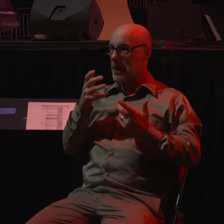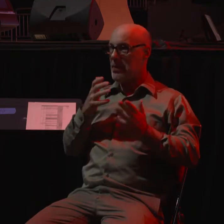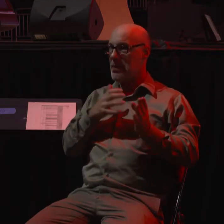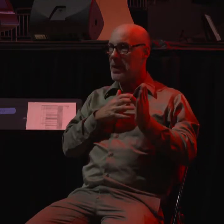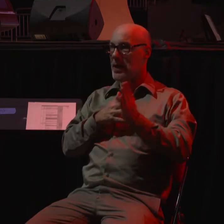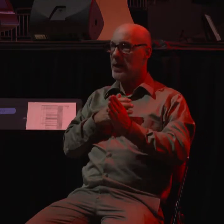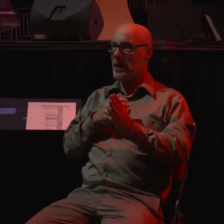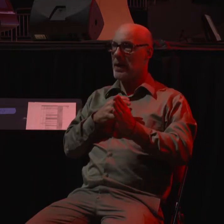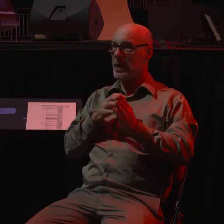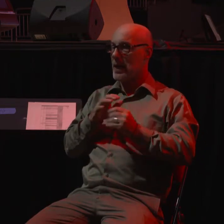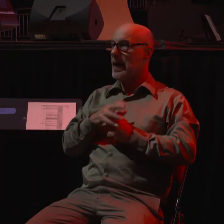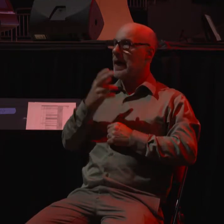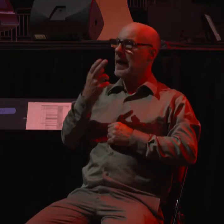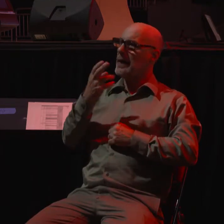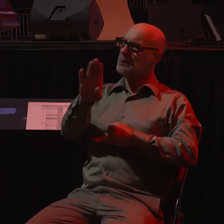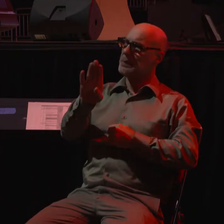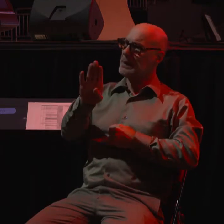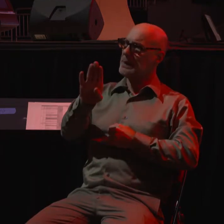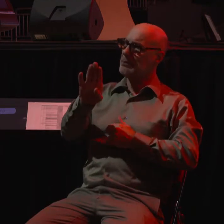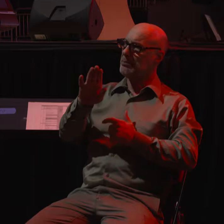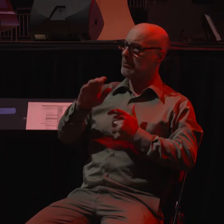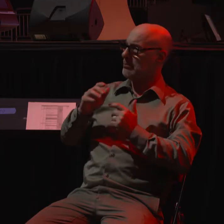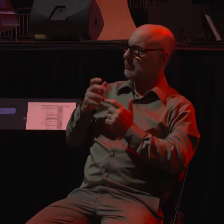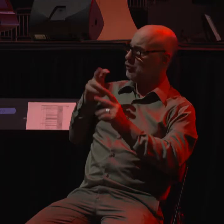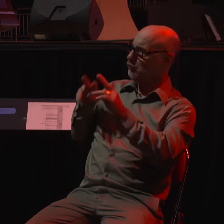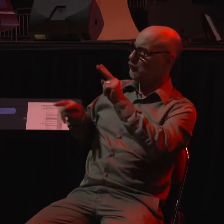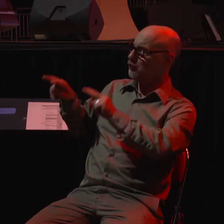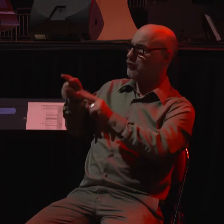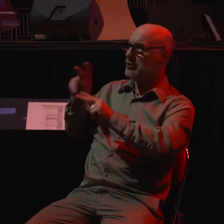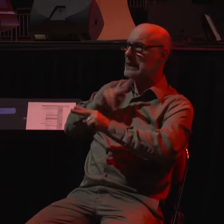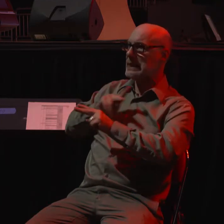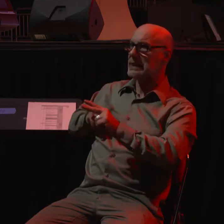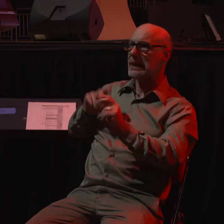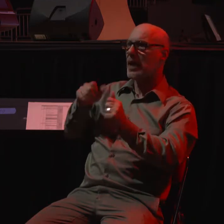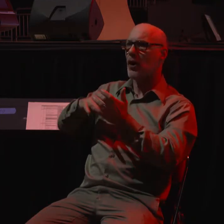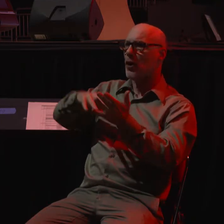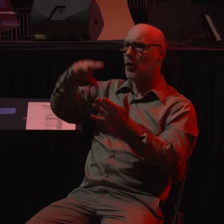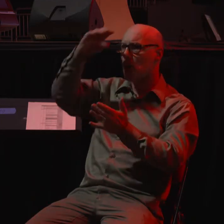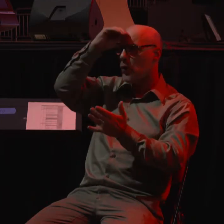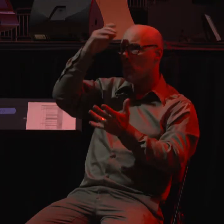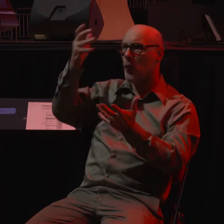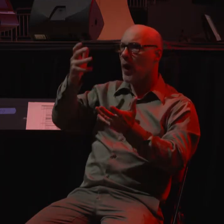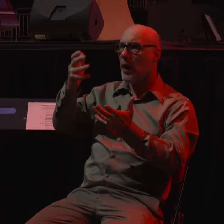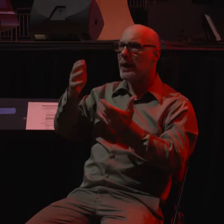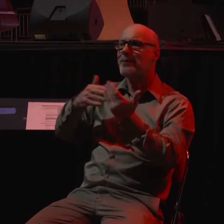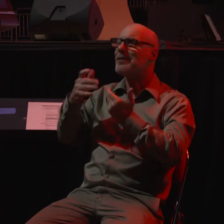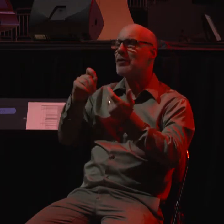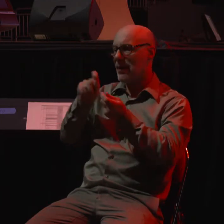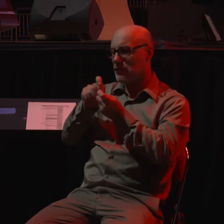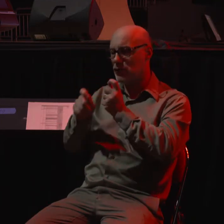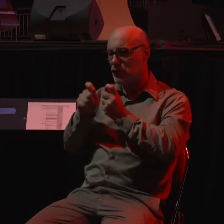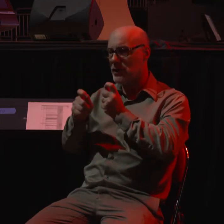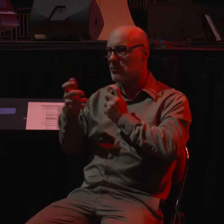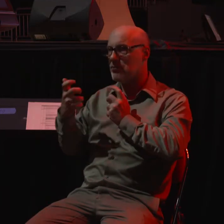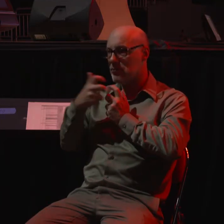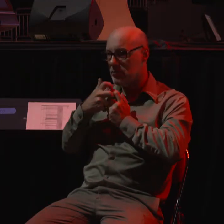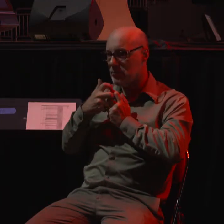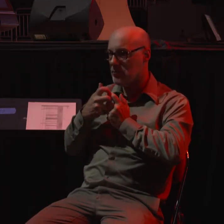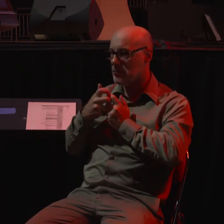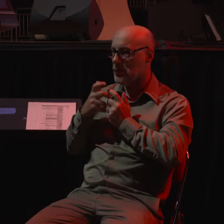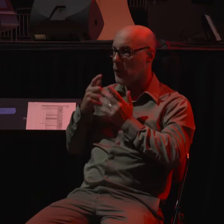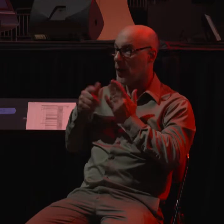thinking about appropriating and applying, even if we have to modify it for our own day?